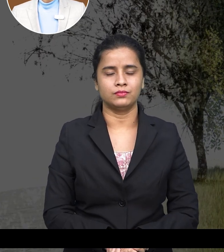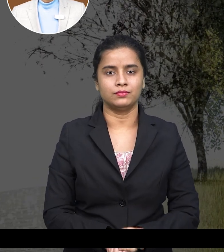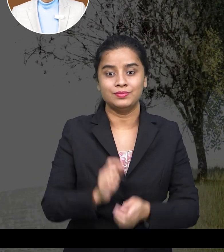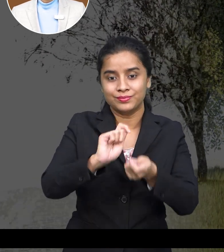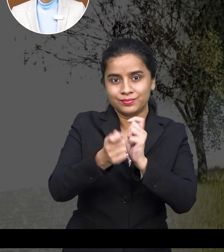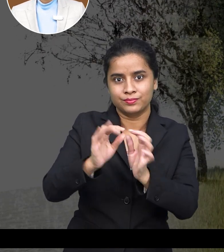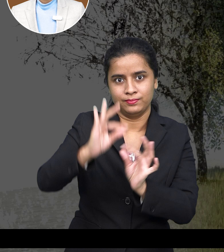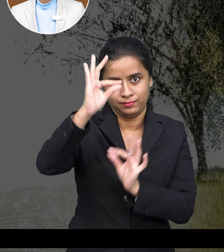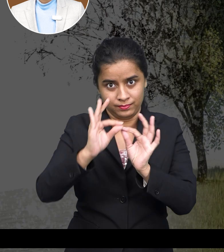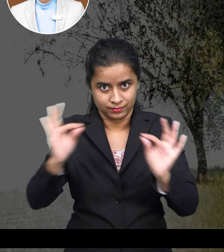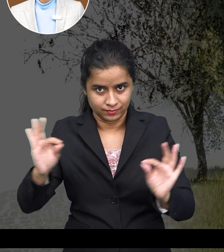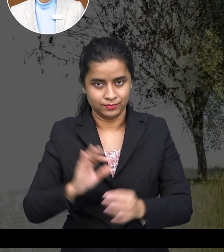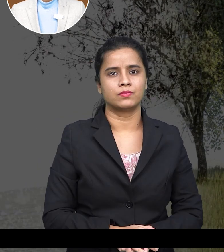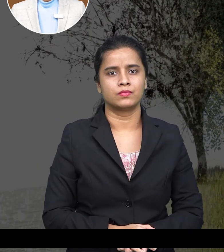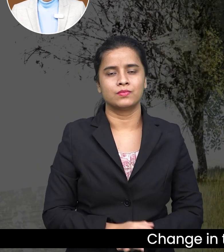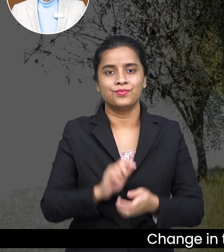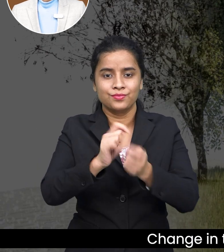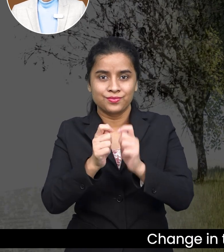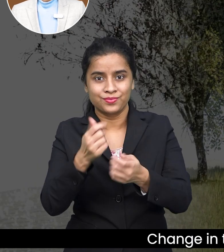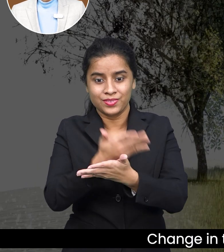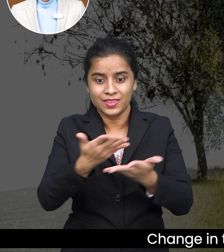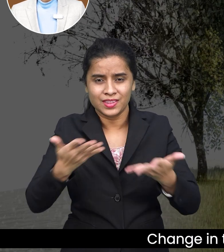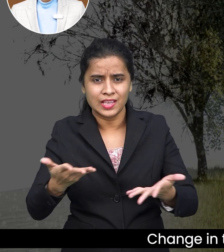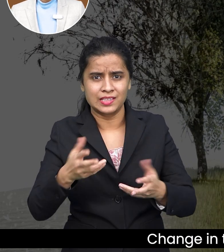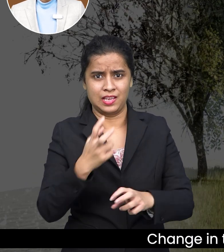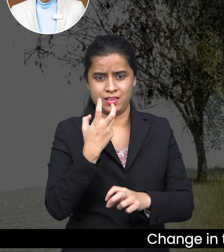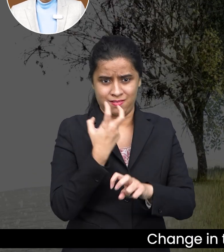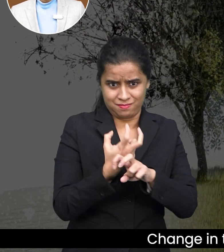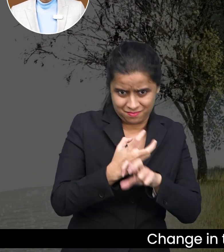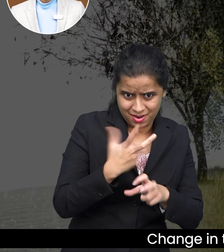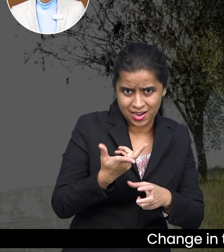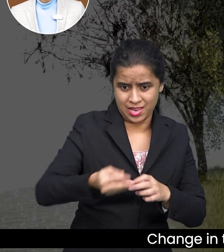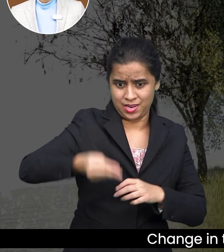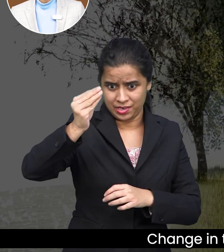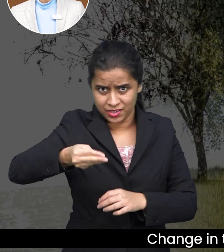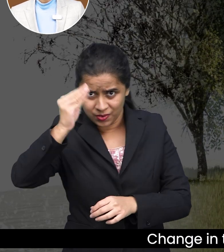change in size, change in the state of the substance,